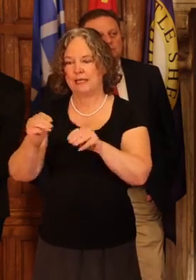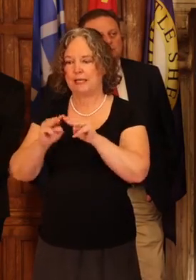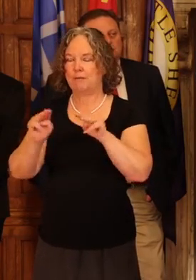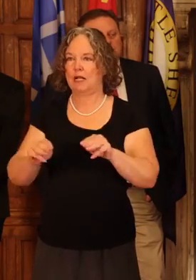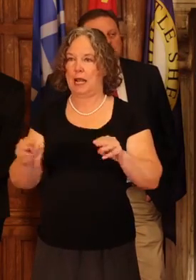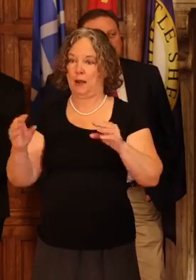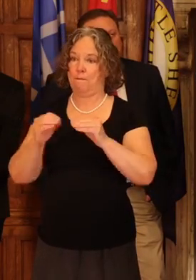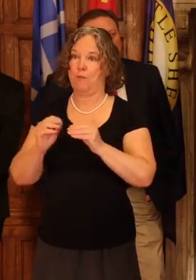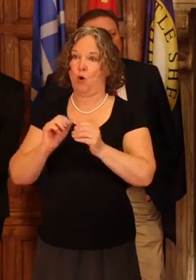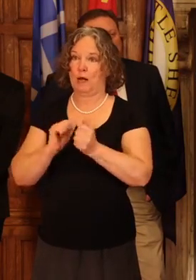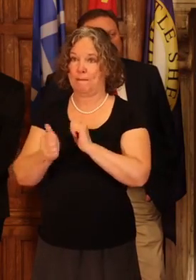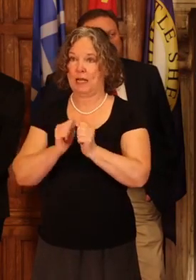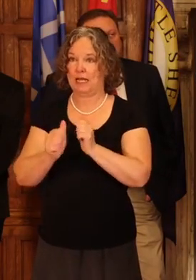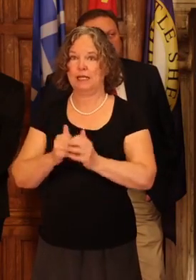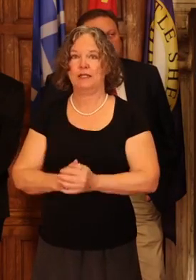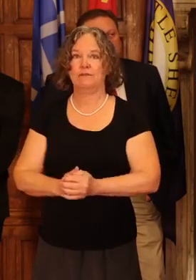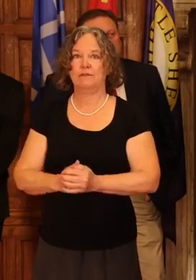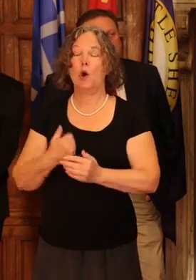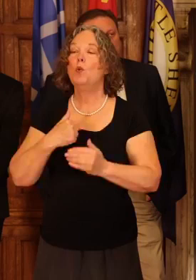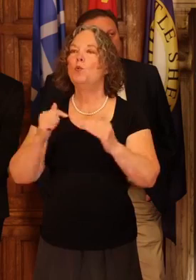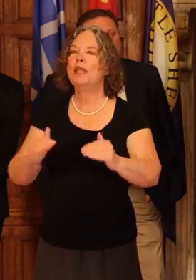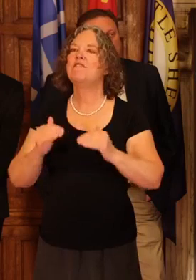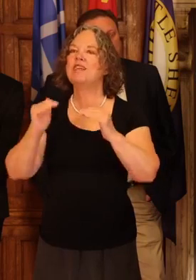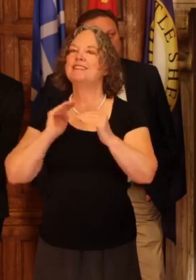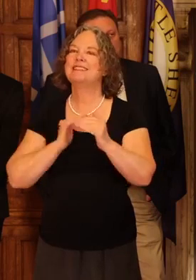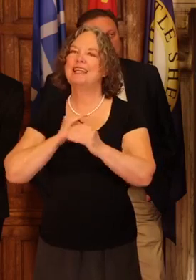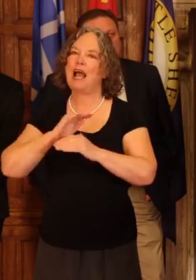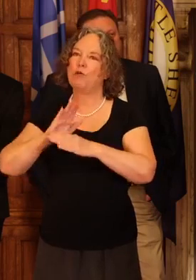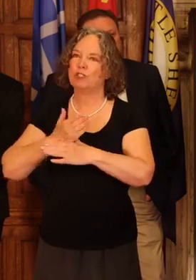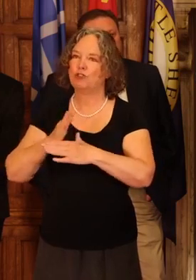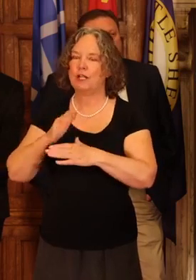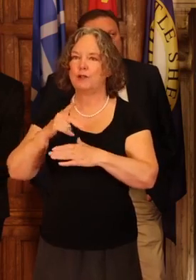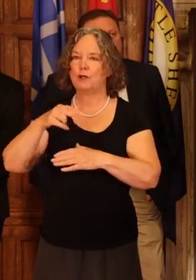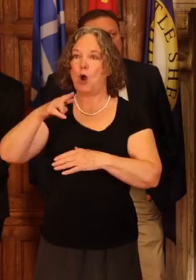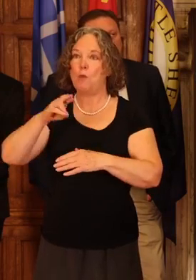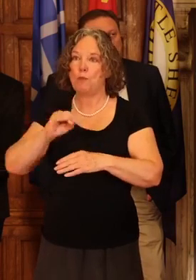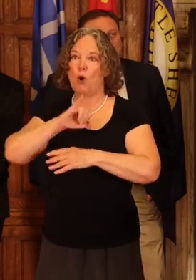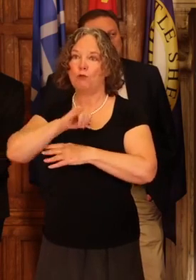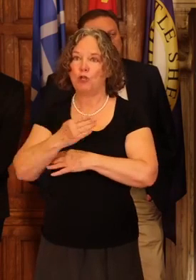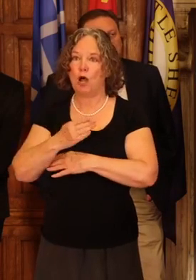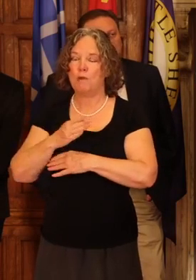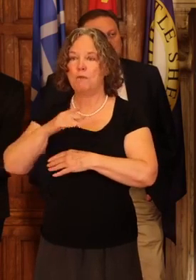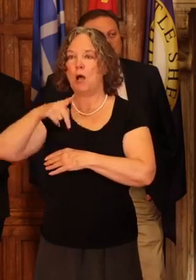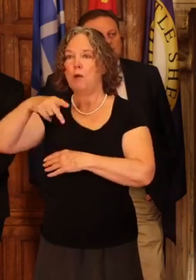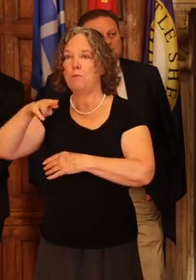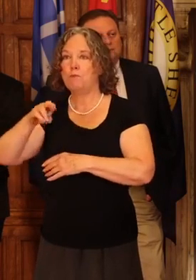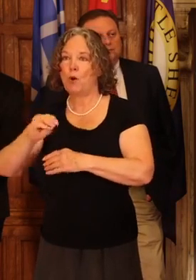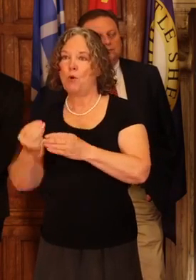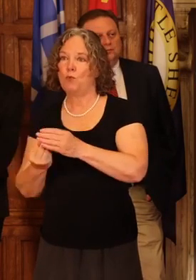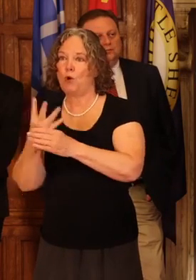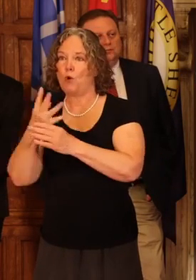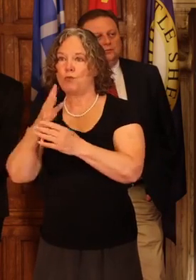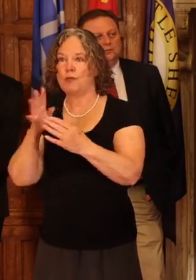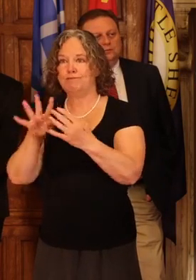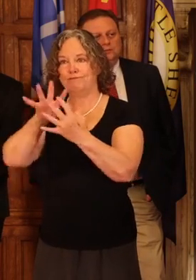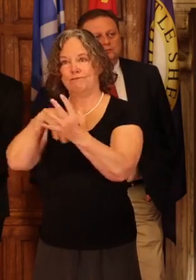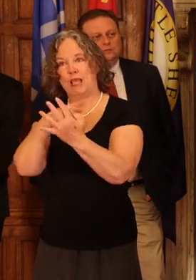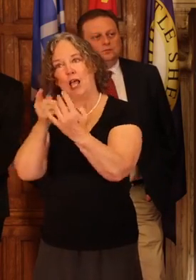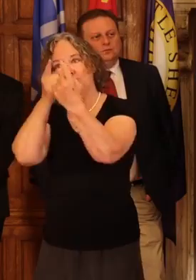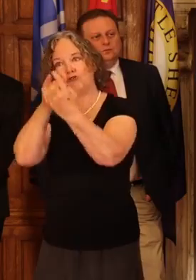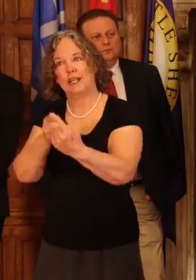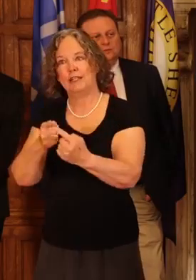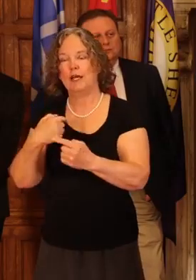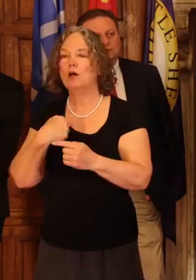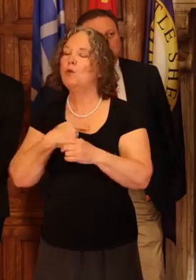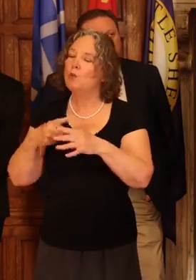competitive. We advanced our shared pro-jobs, pro-growth agenda. We cut the